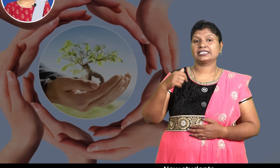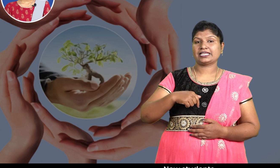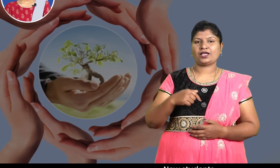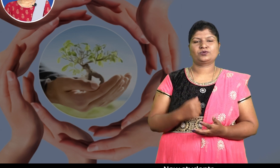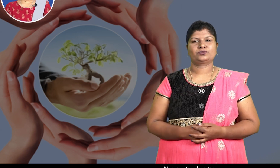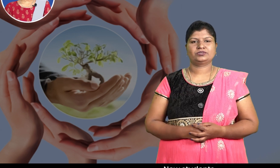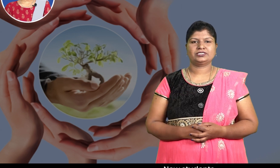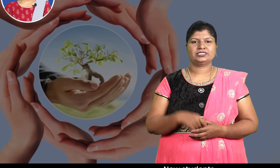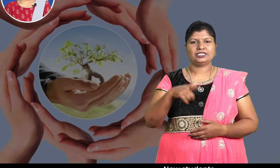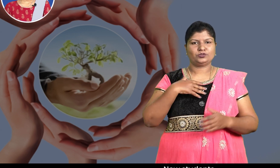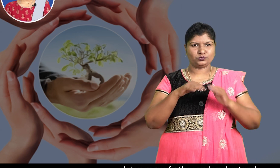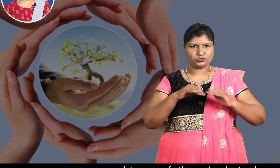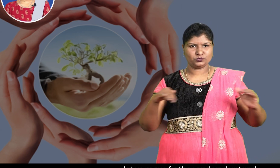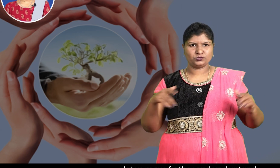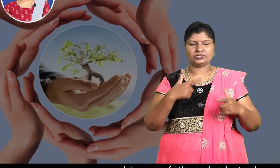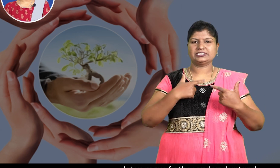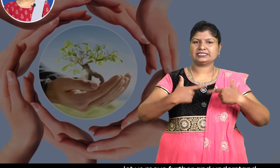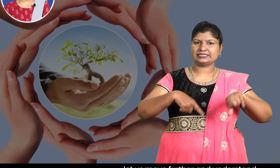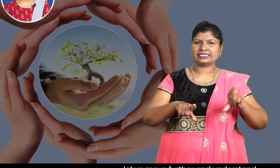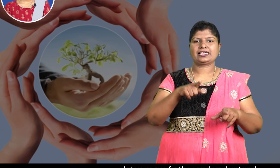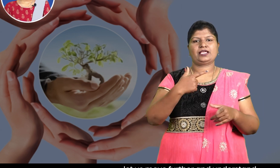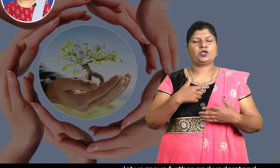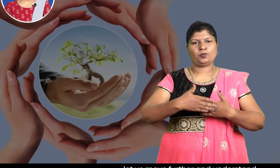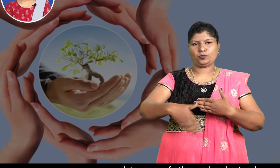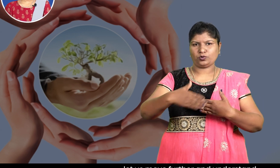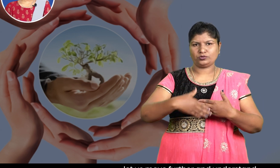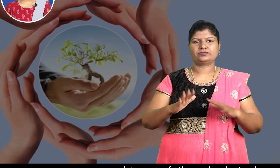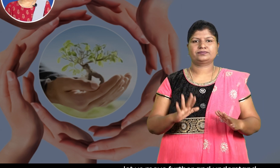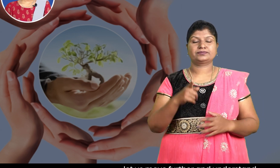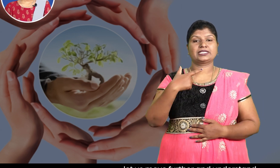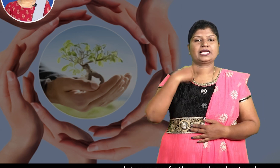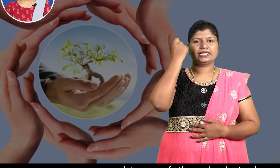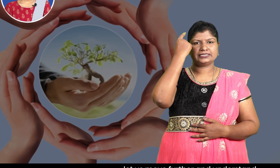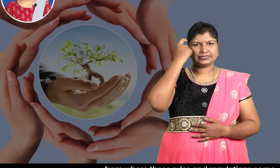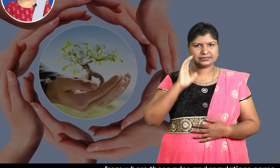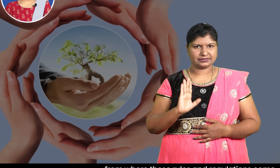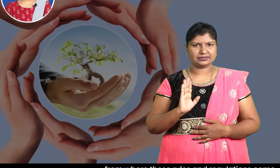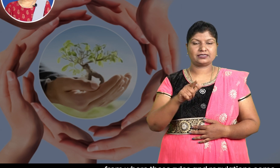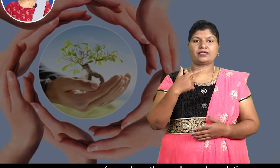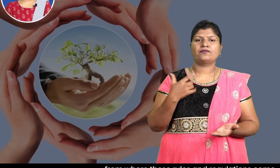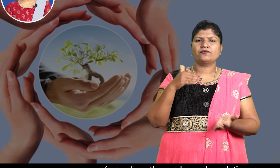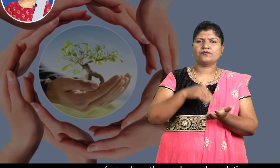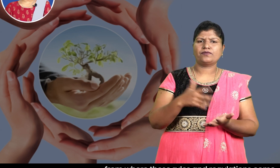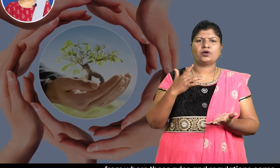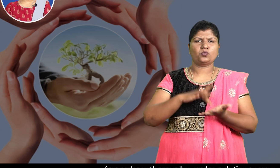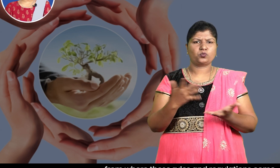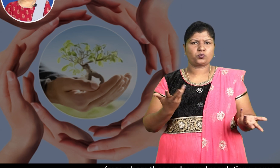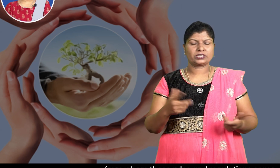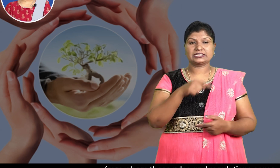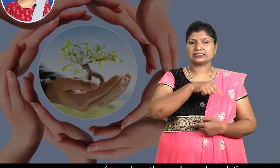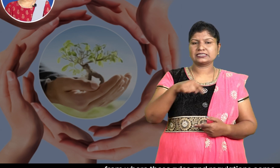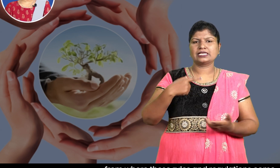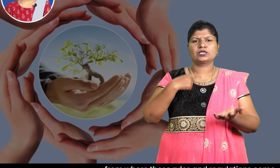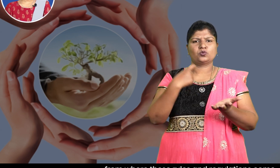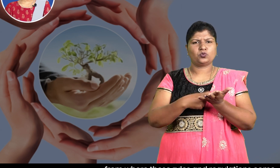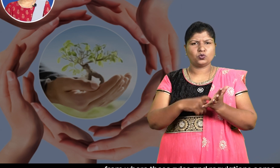Now, students, let us move further and understand from where these rules and